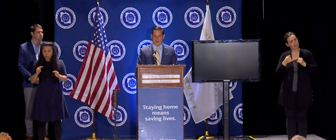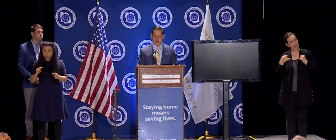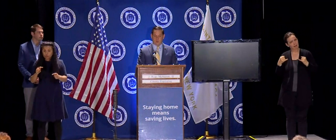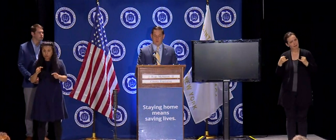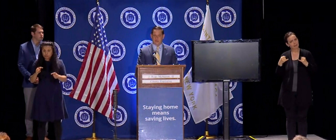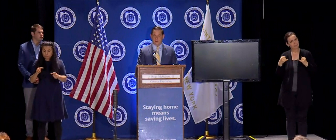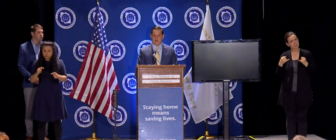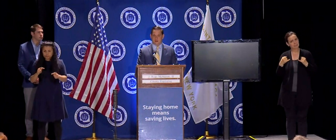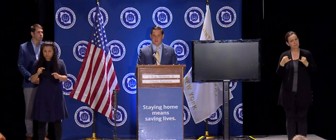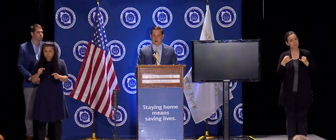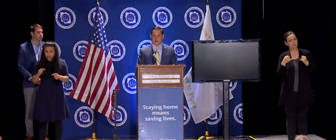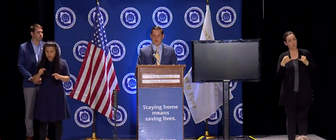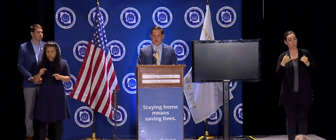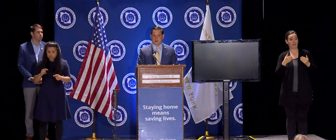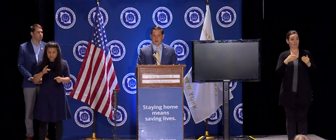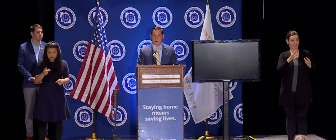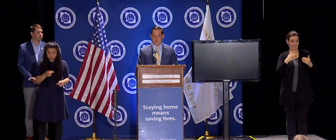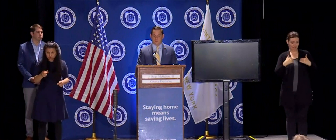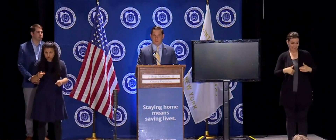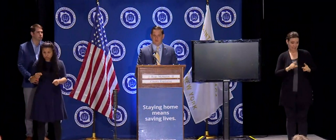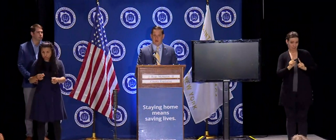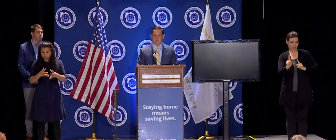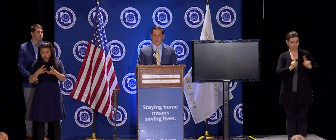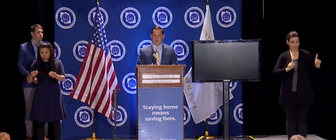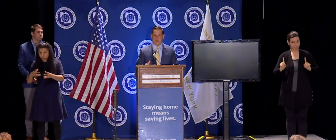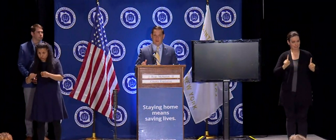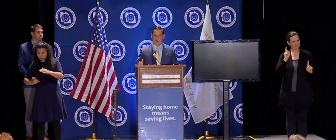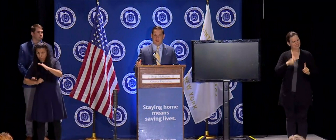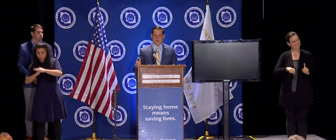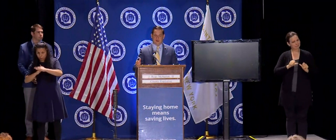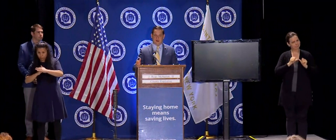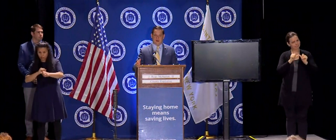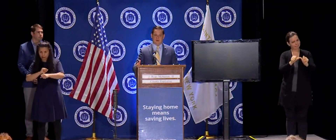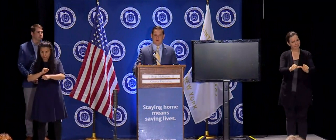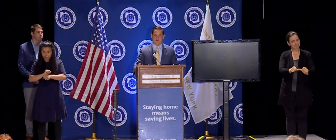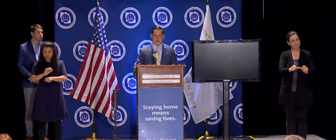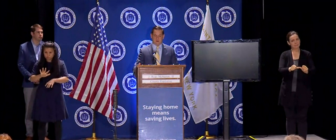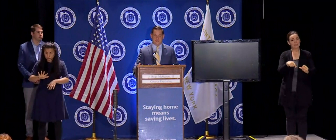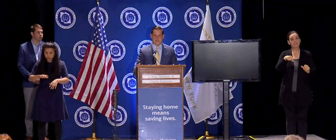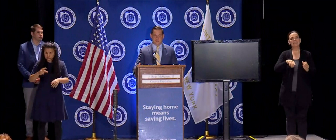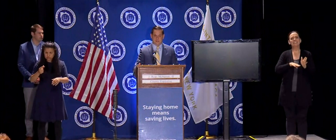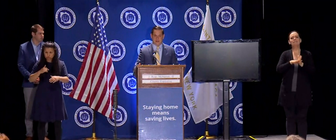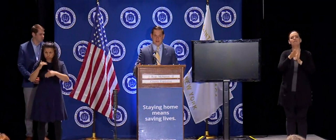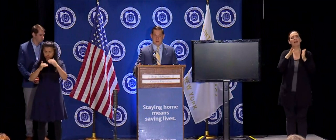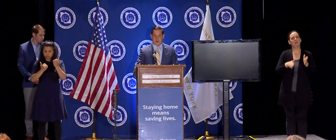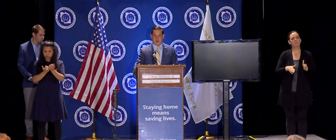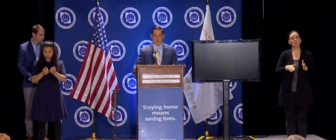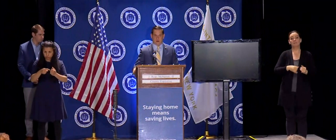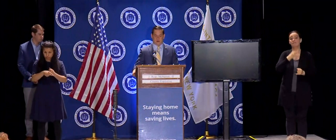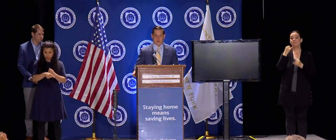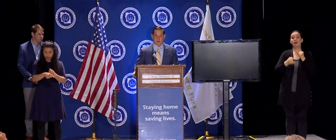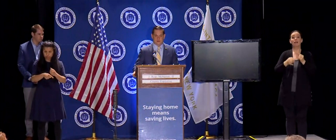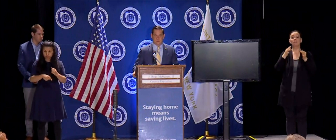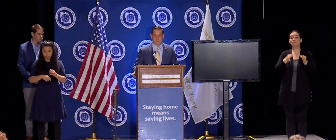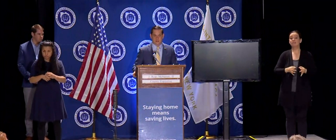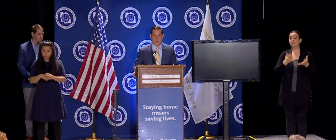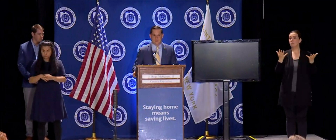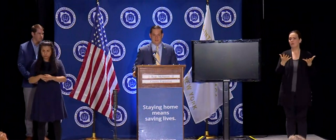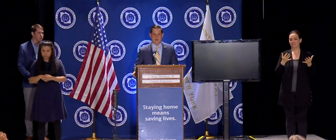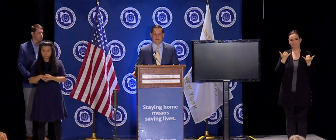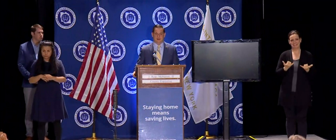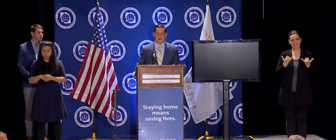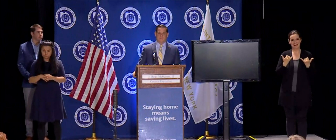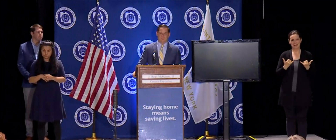between when we had what we needed to get done for the developer and then a final decision day where certainly